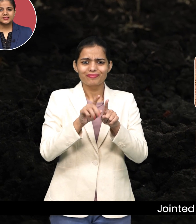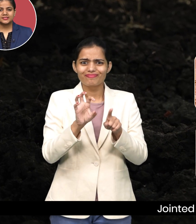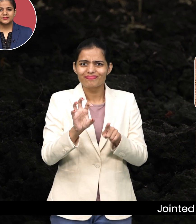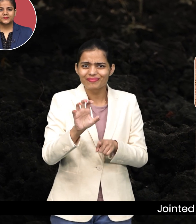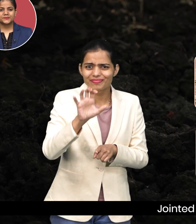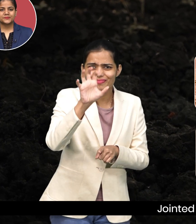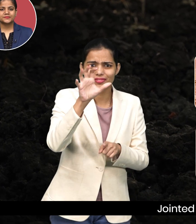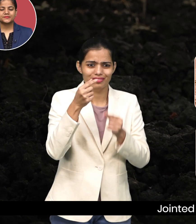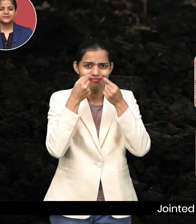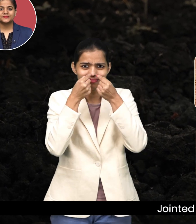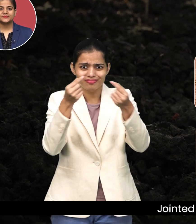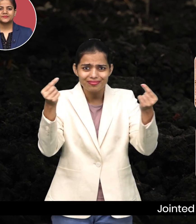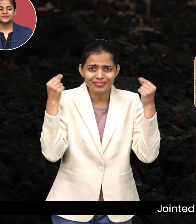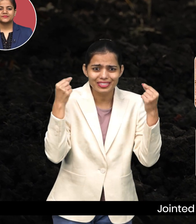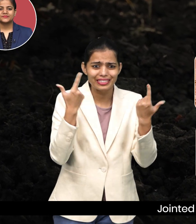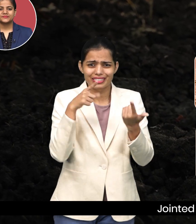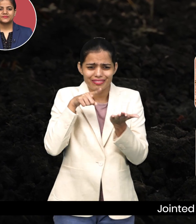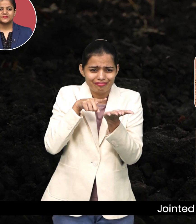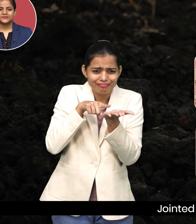jointed legs,